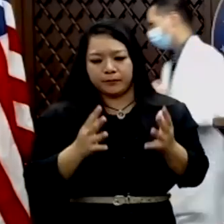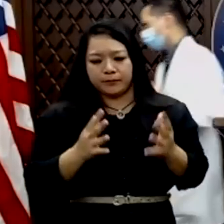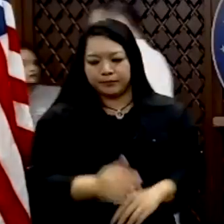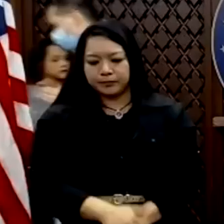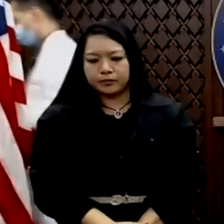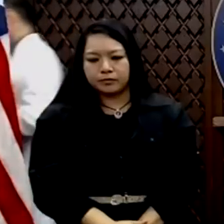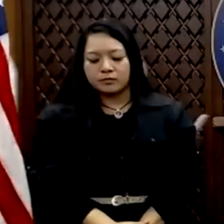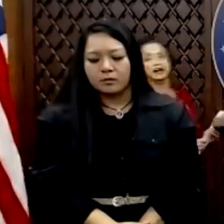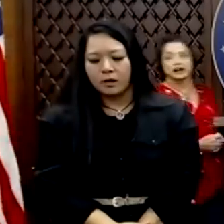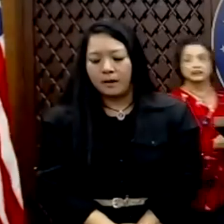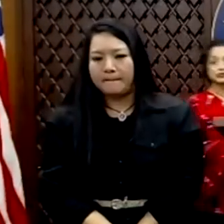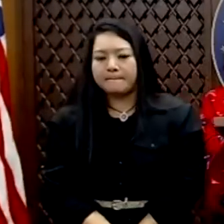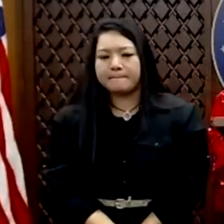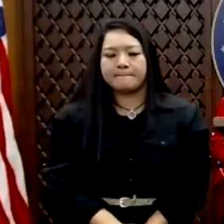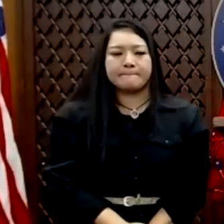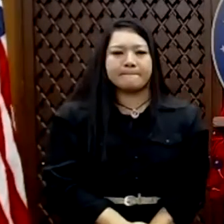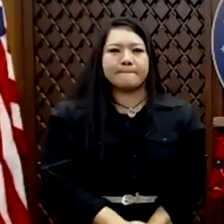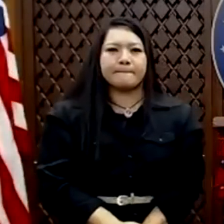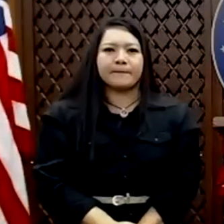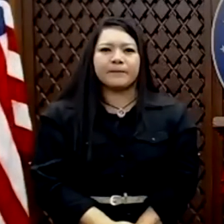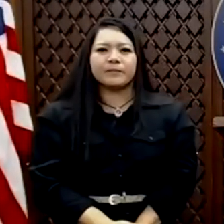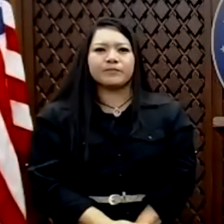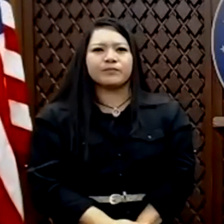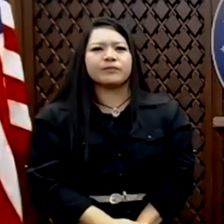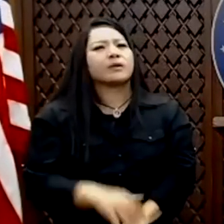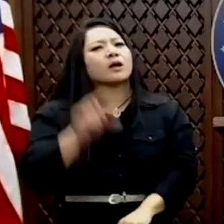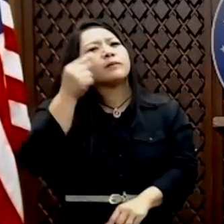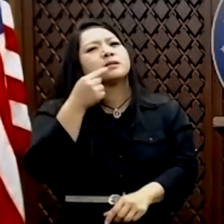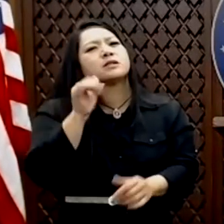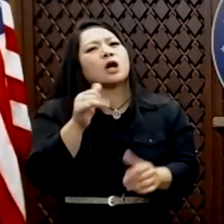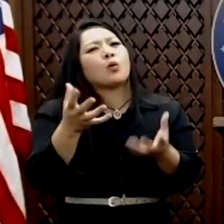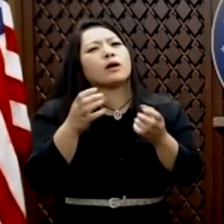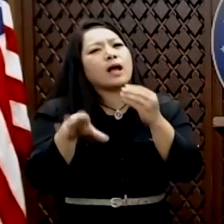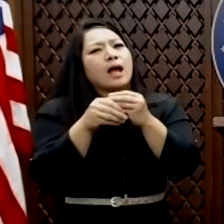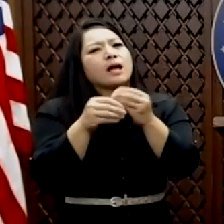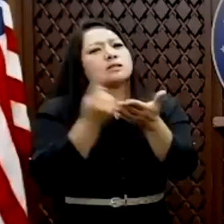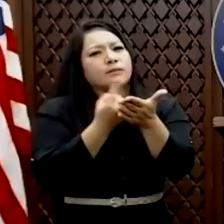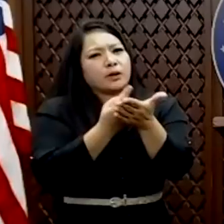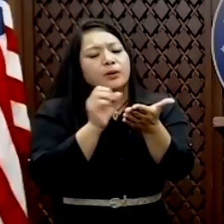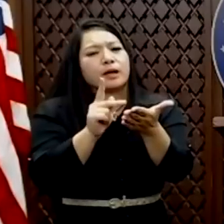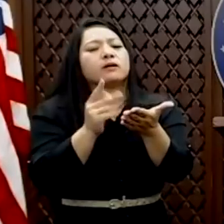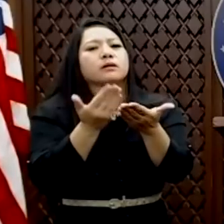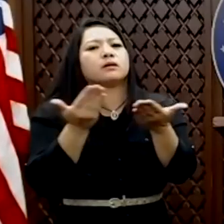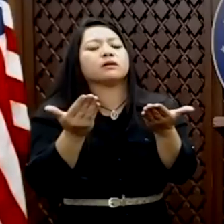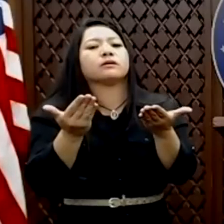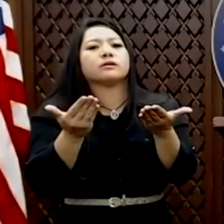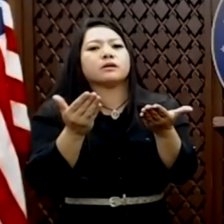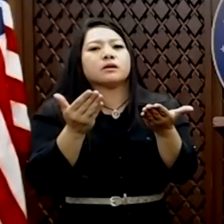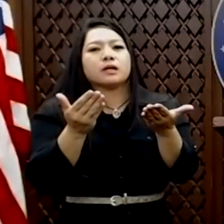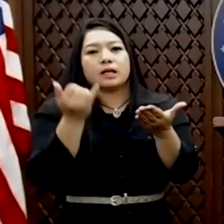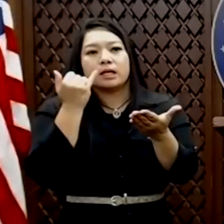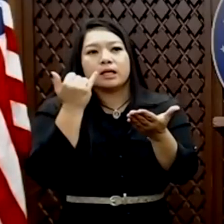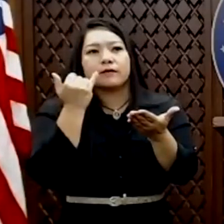Definitely some difficult times that us and the rest of the world facing. I just want to add a thing also. If you